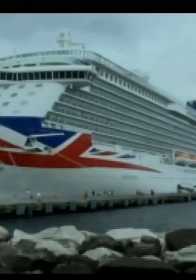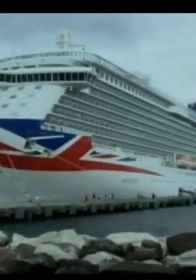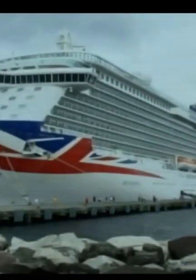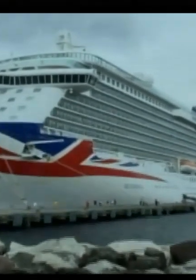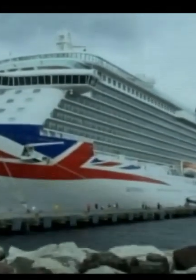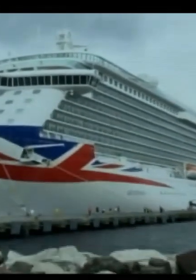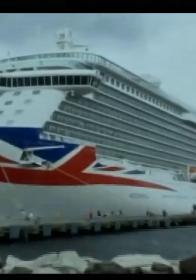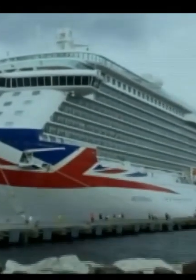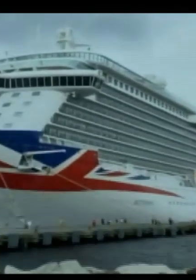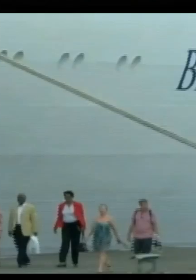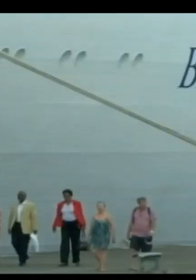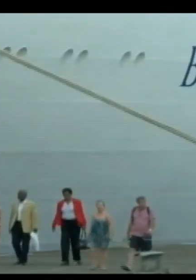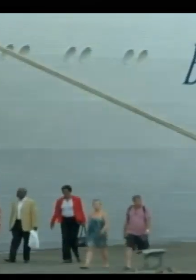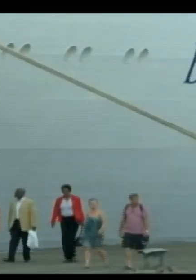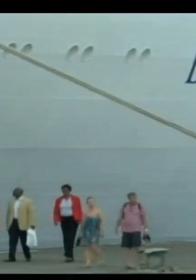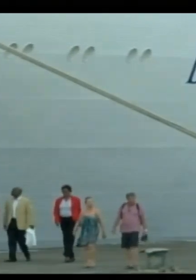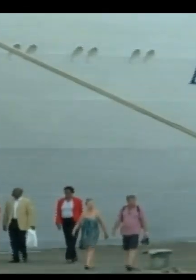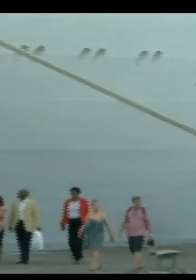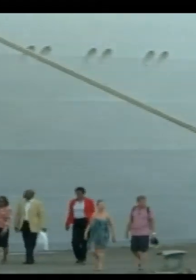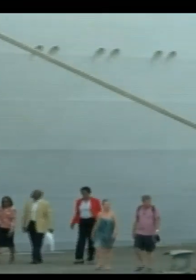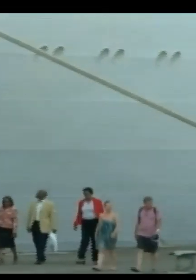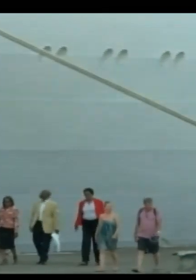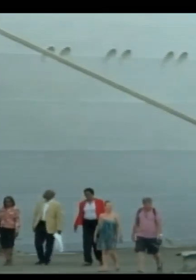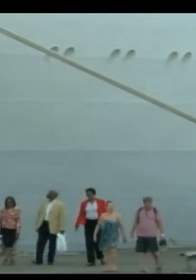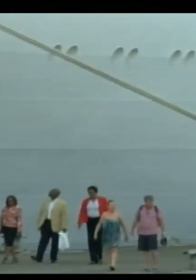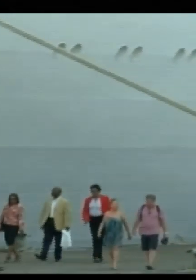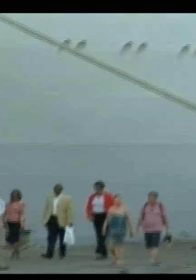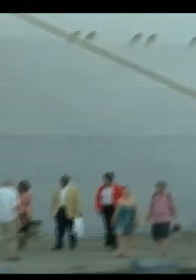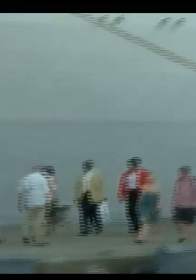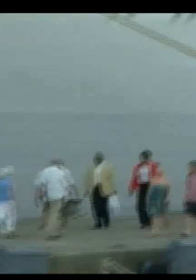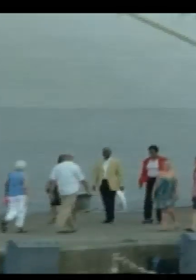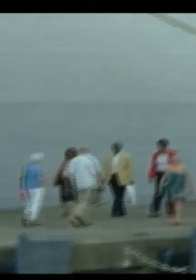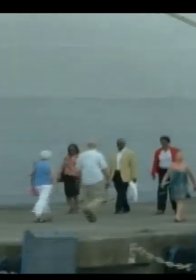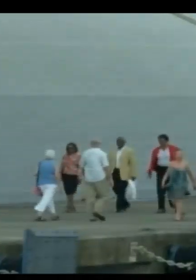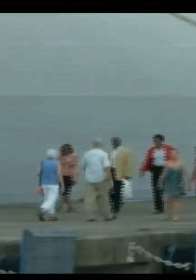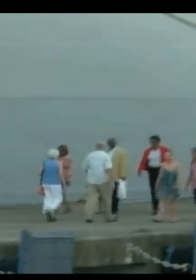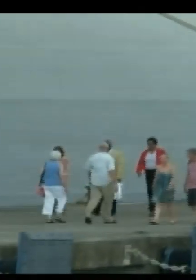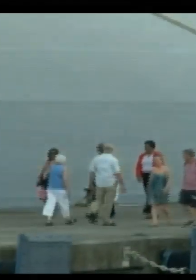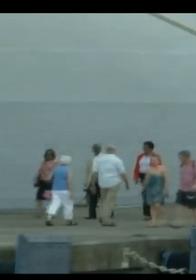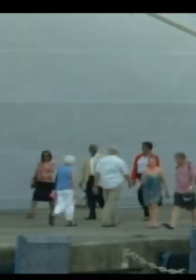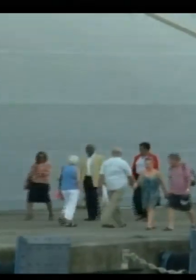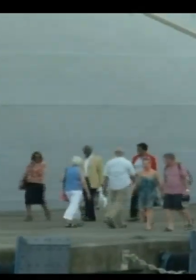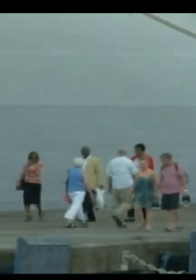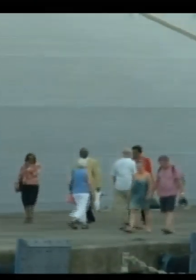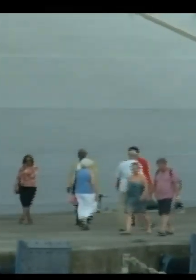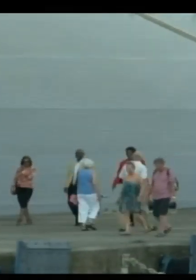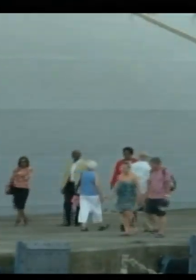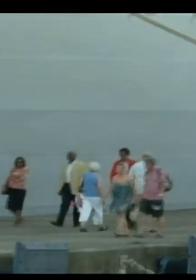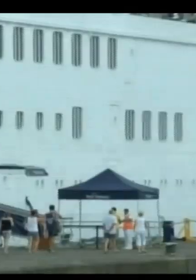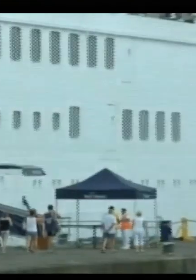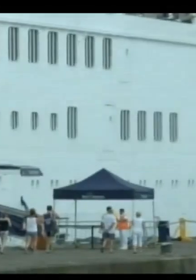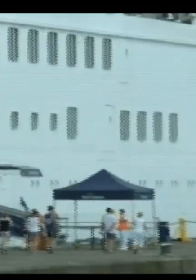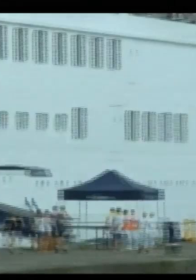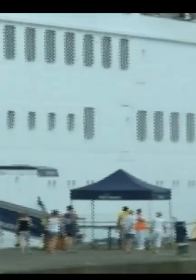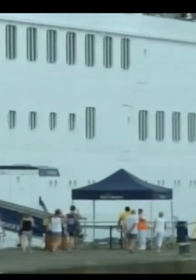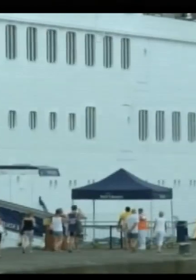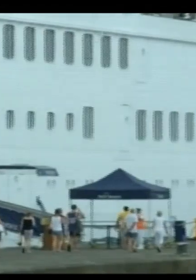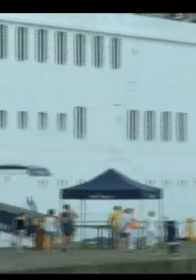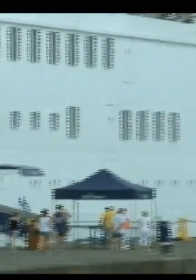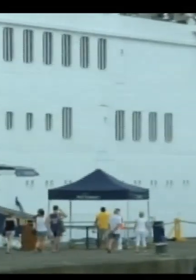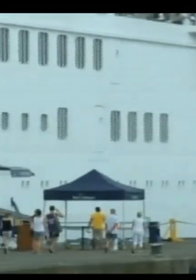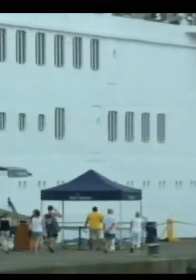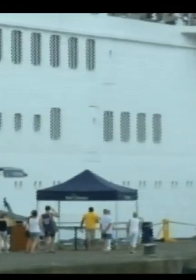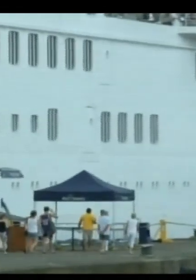Information Service that the ship's agent sends the Maritime Declaration of Health, the document that declares the state of health on board the